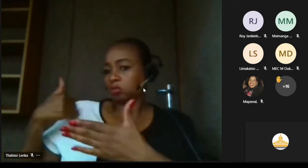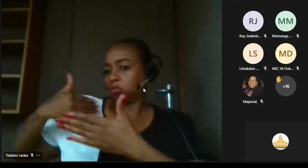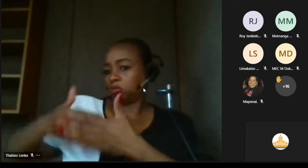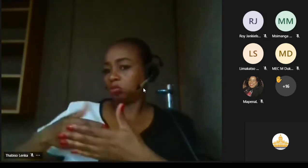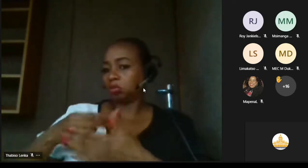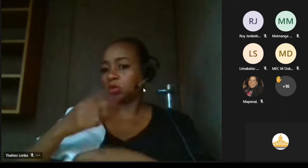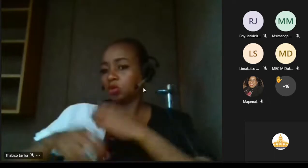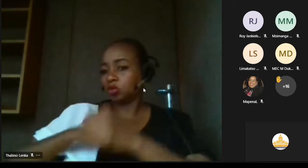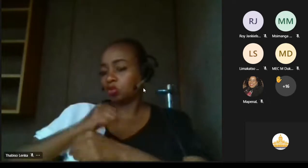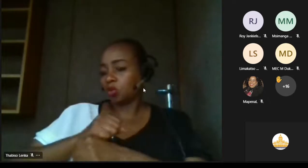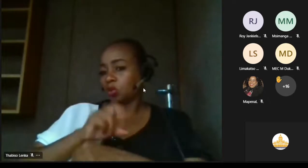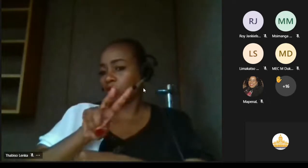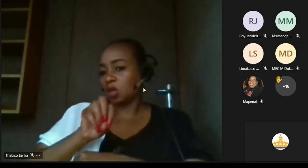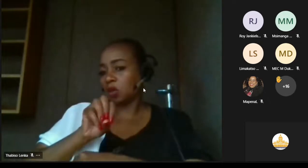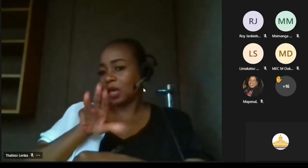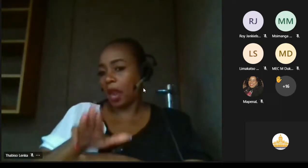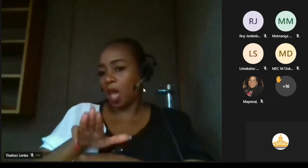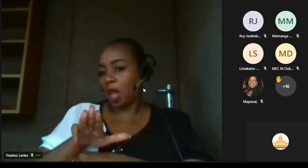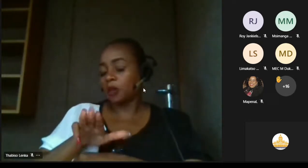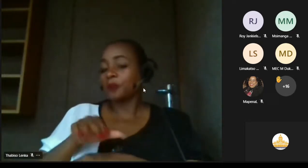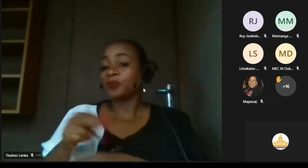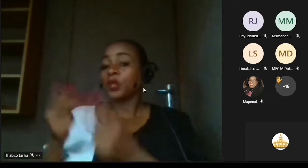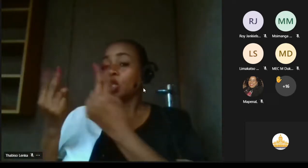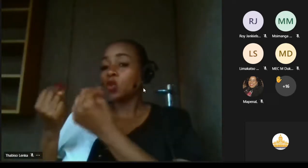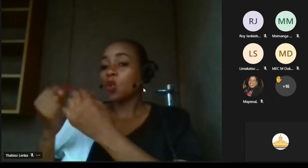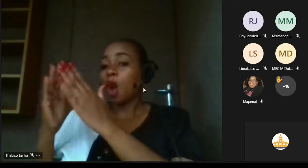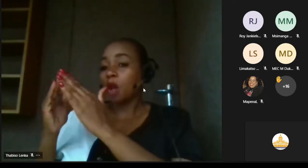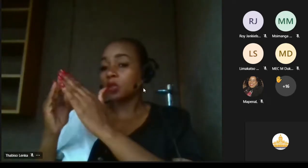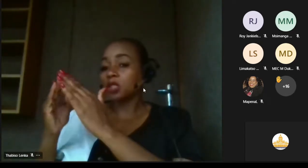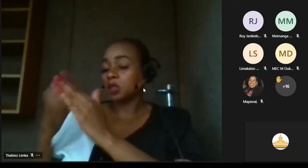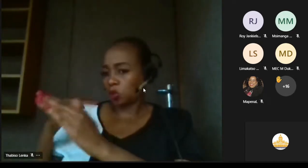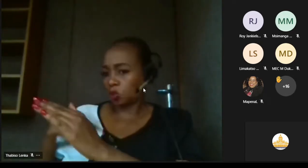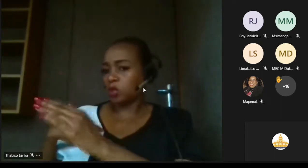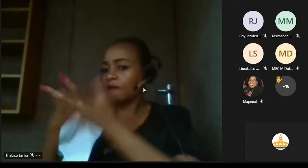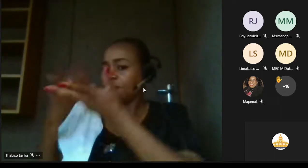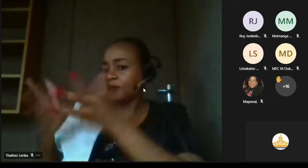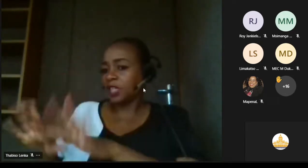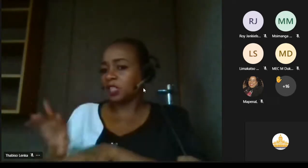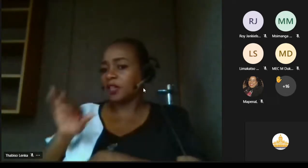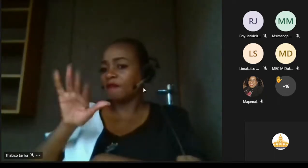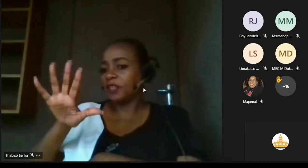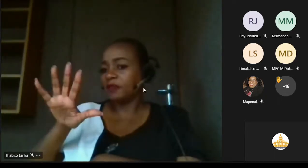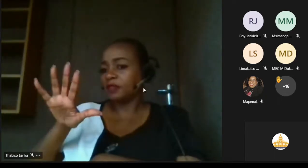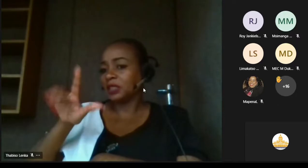date. Around new housing units, we completed